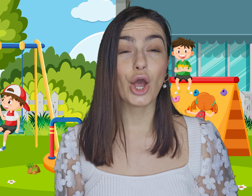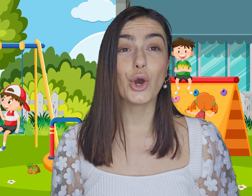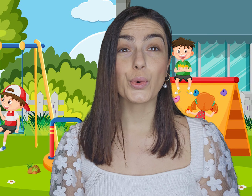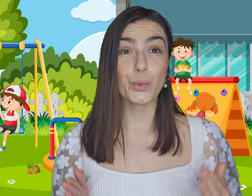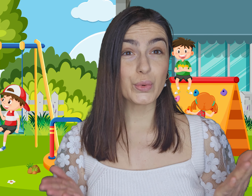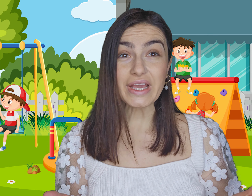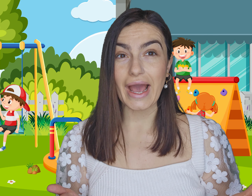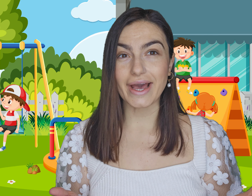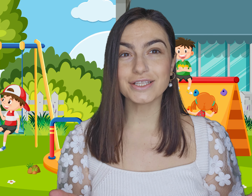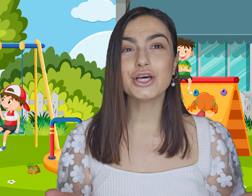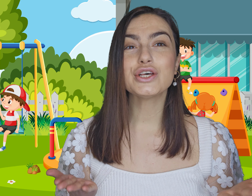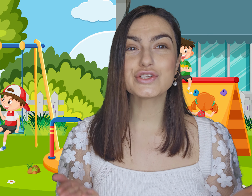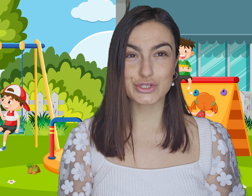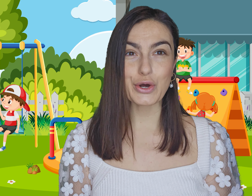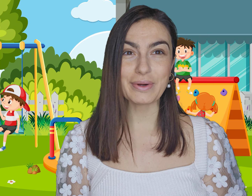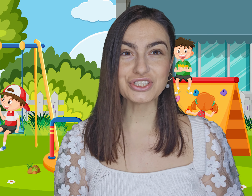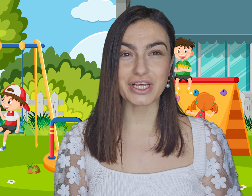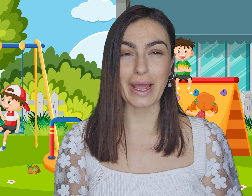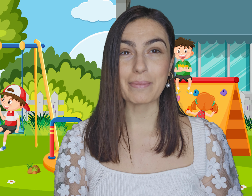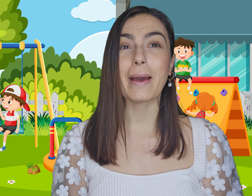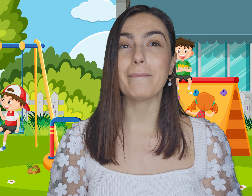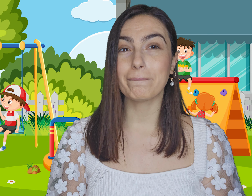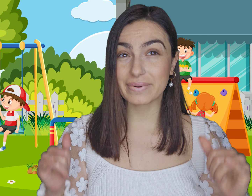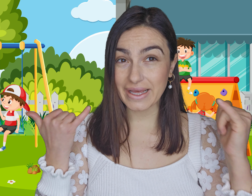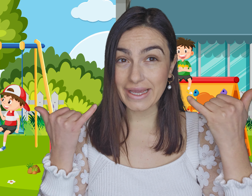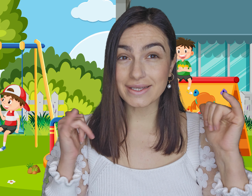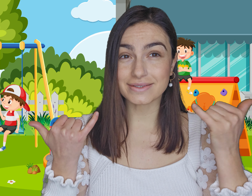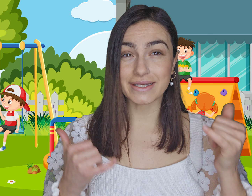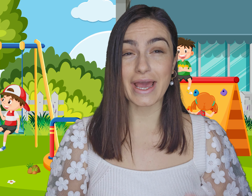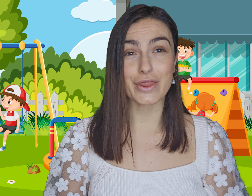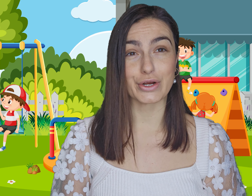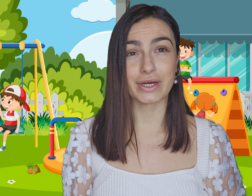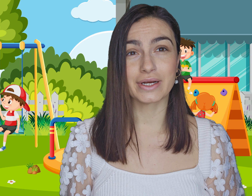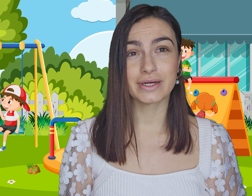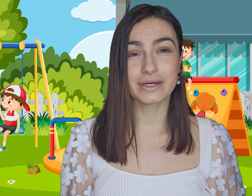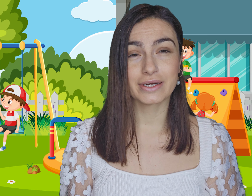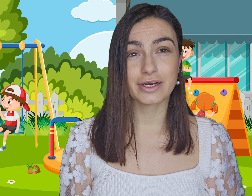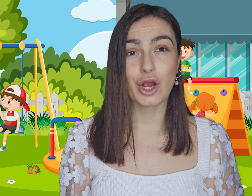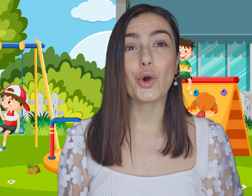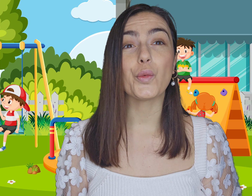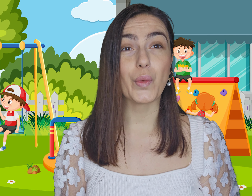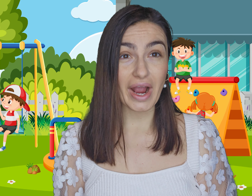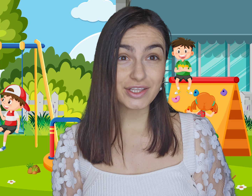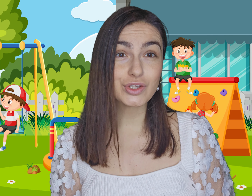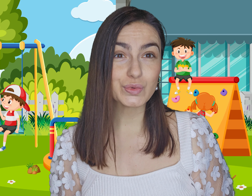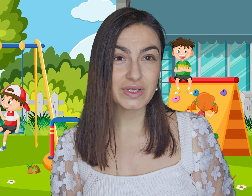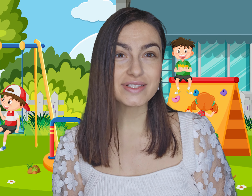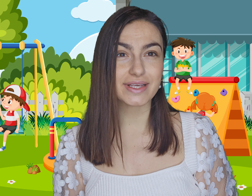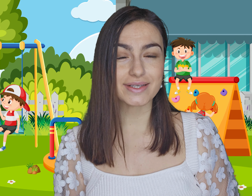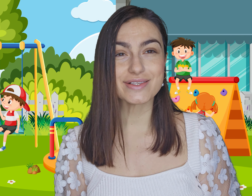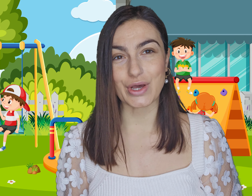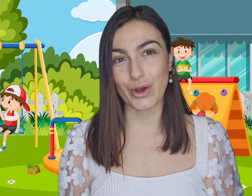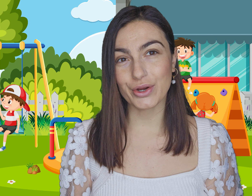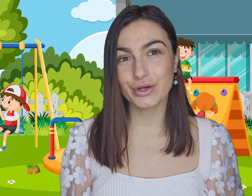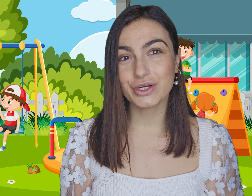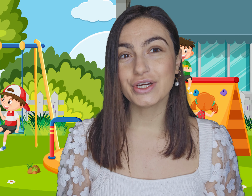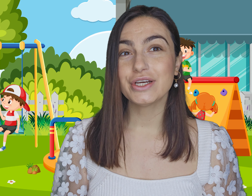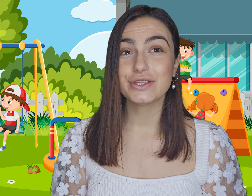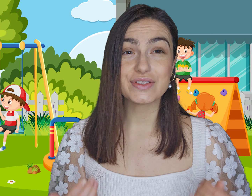we had so much time playing together why don't we sing a song to